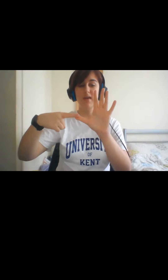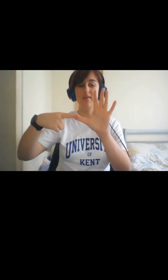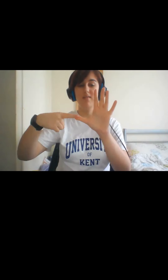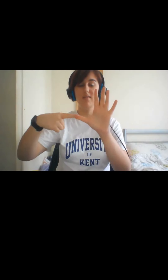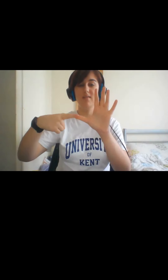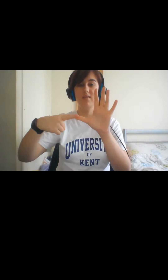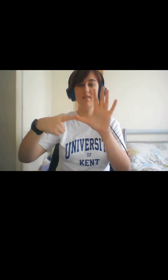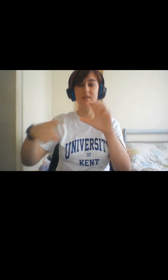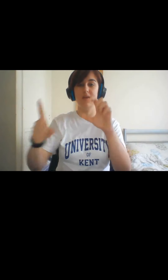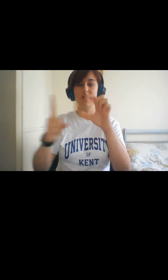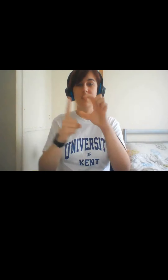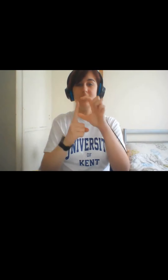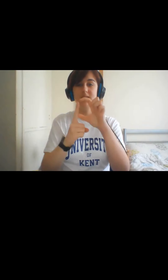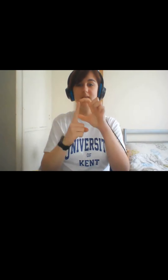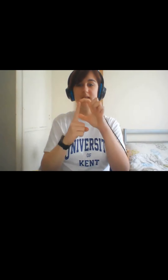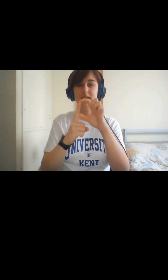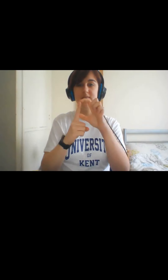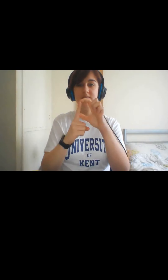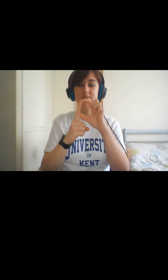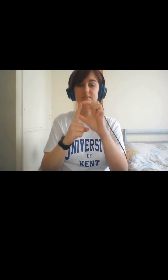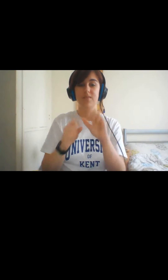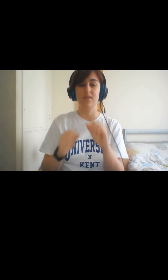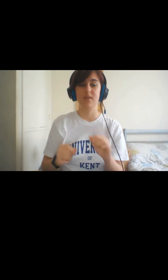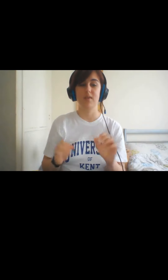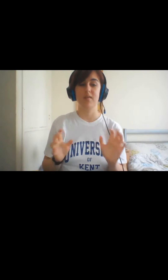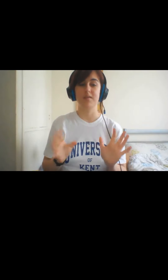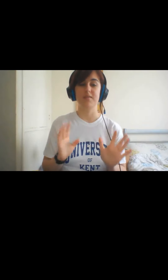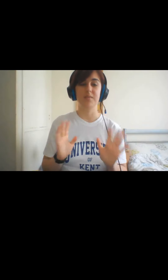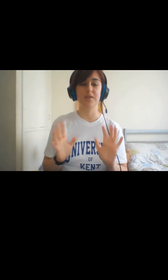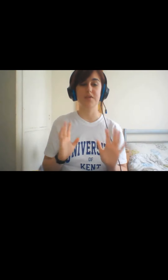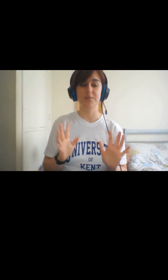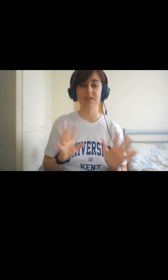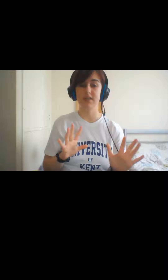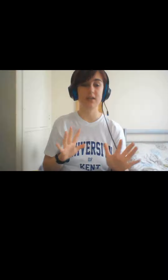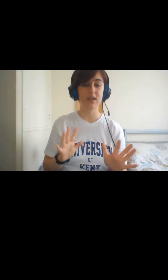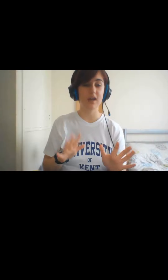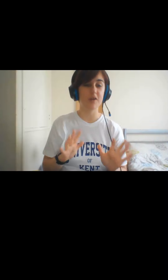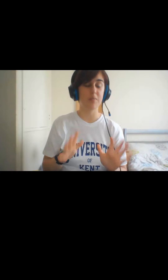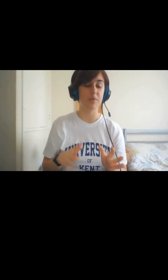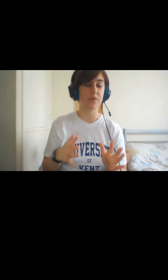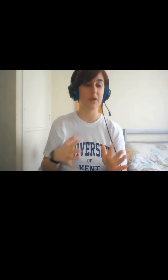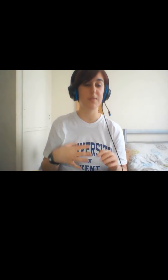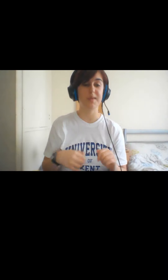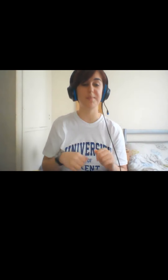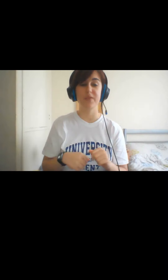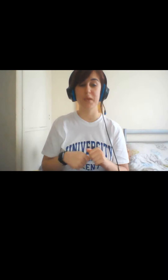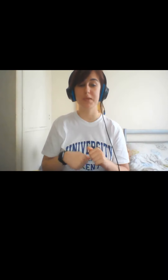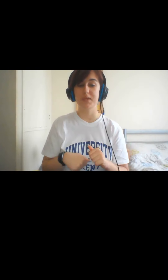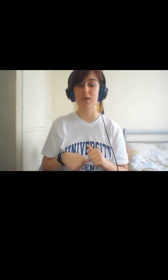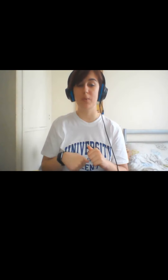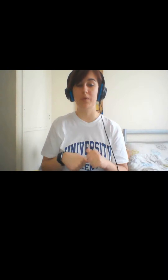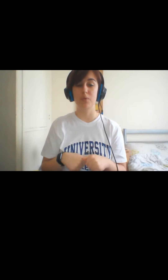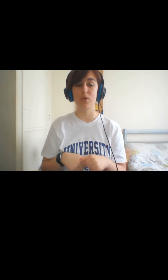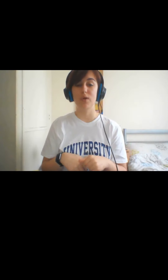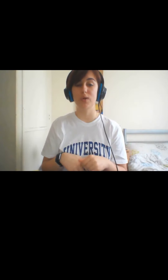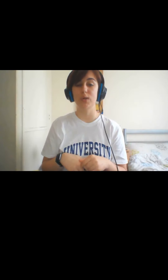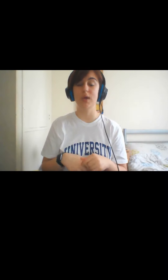A, D. Now this is the one that I don't particularly like, but we'll go with it. So with Morocco, you cover